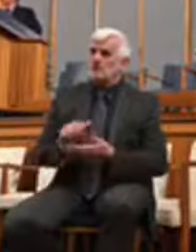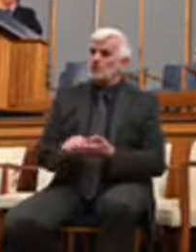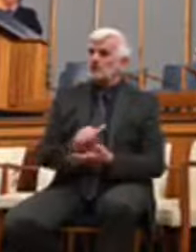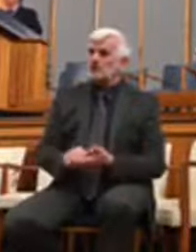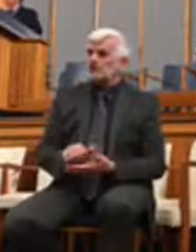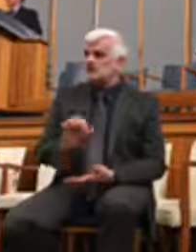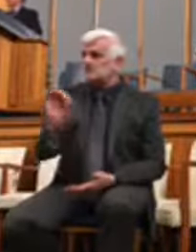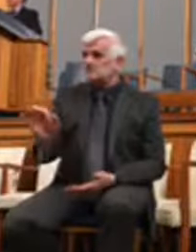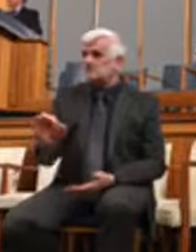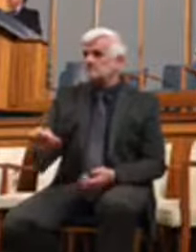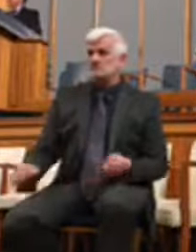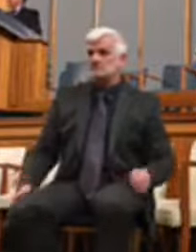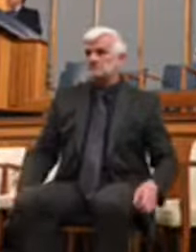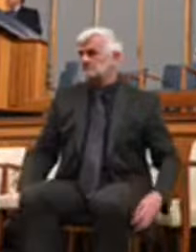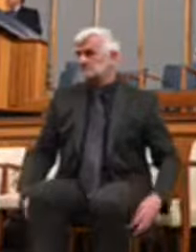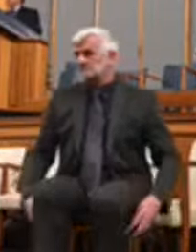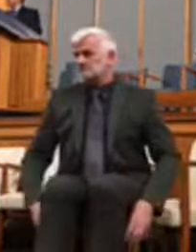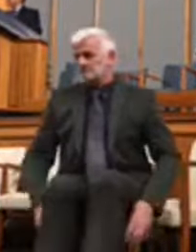second heading.